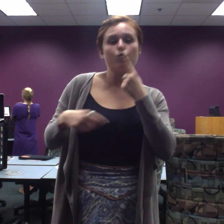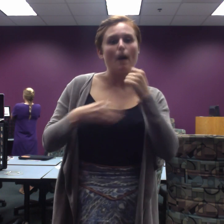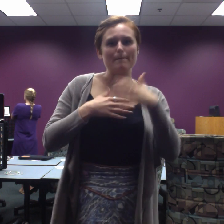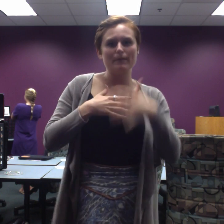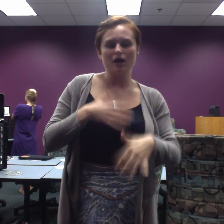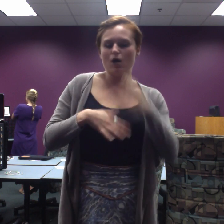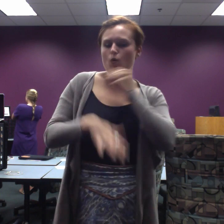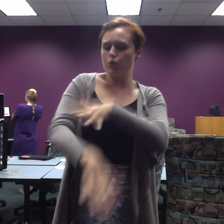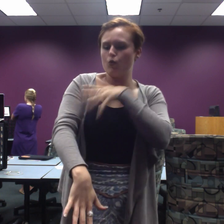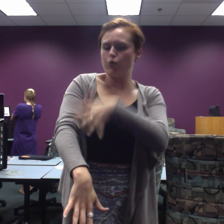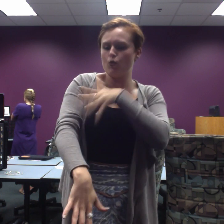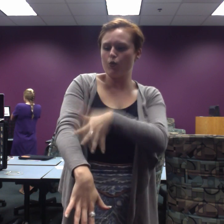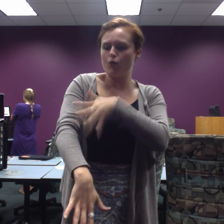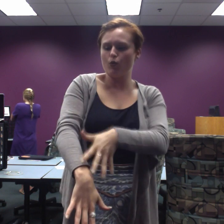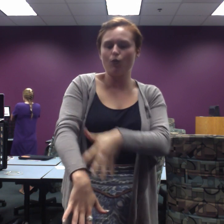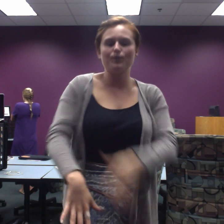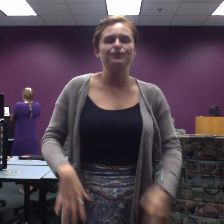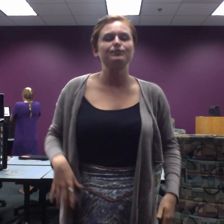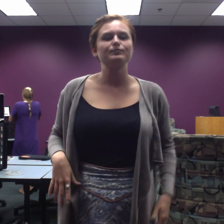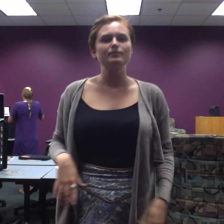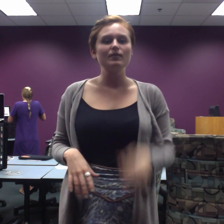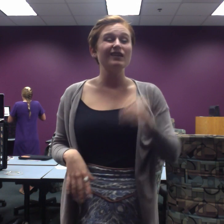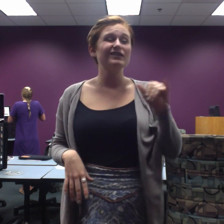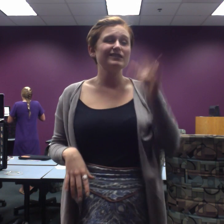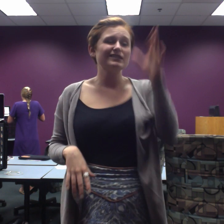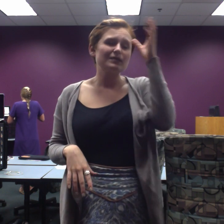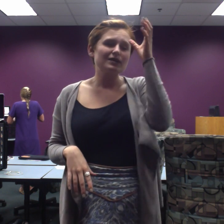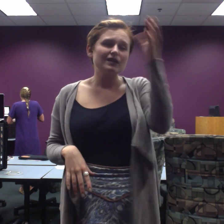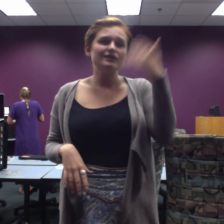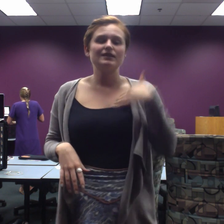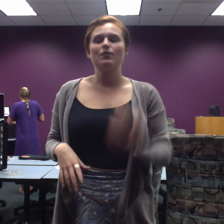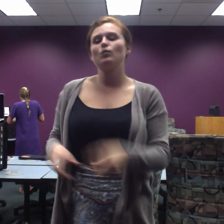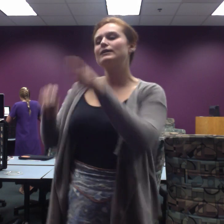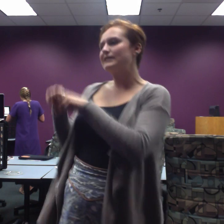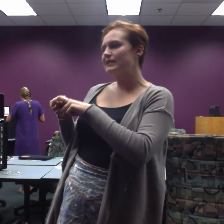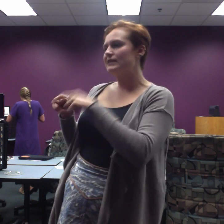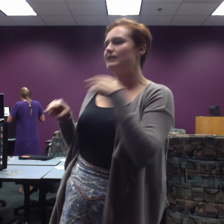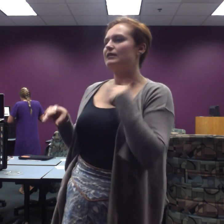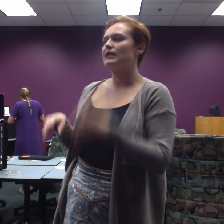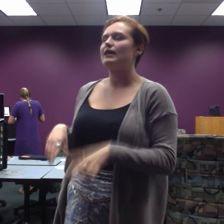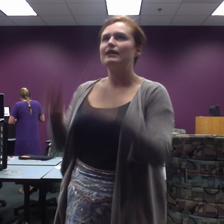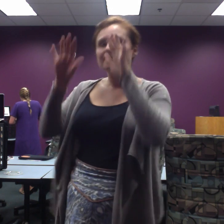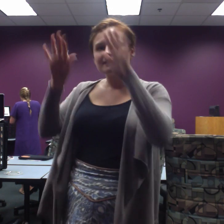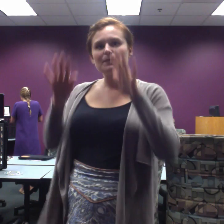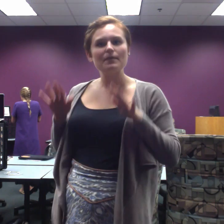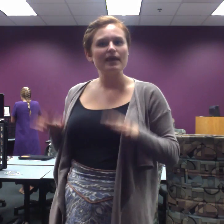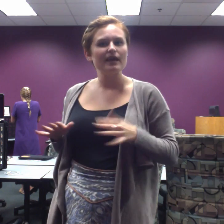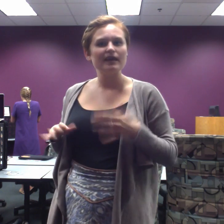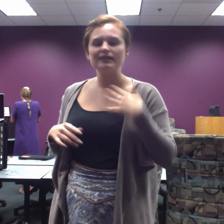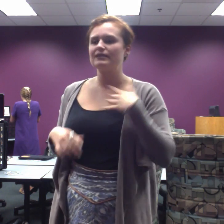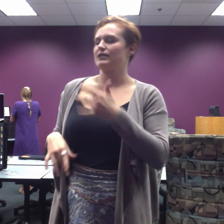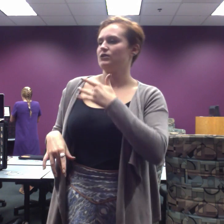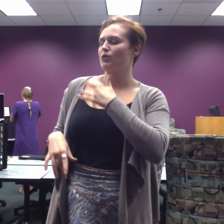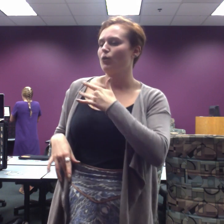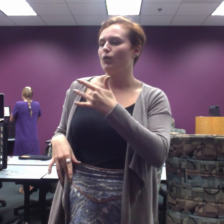sitting, and we rested the way that you counted your breaths, it's amazing the way it's just like a slow trickle, just like